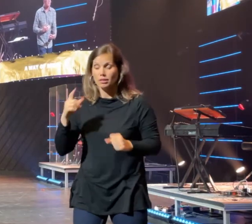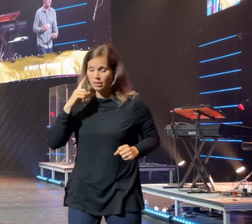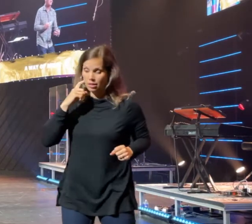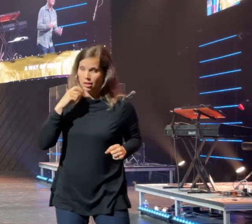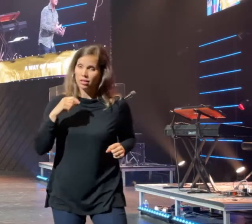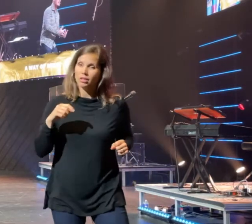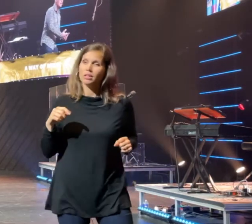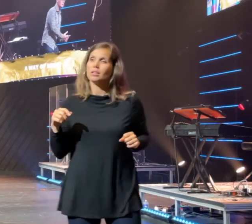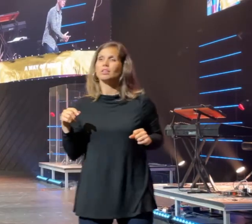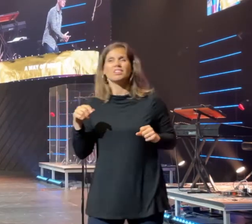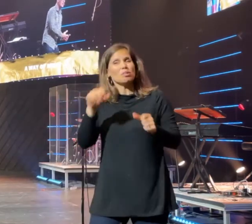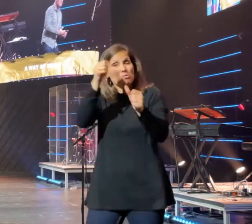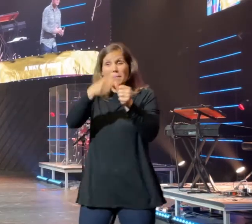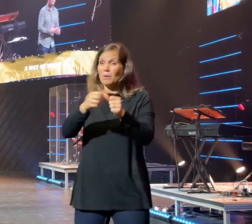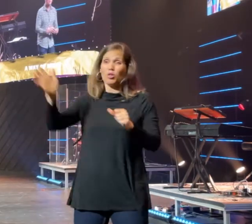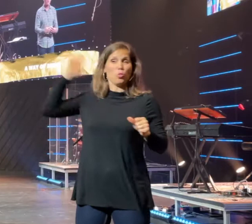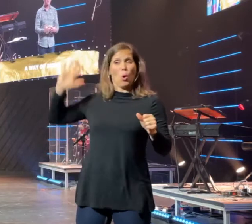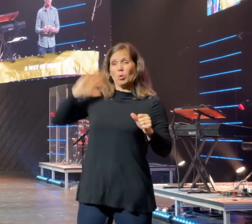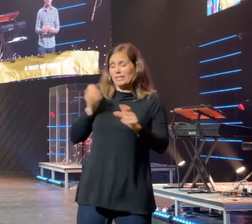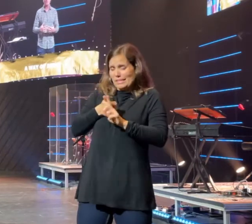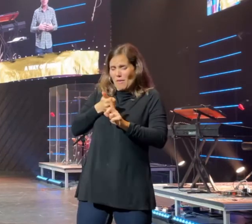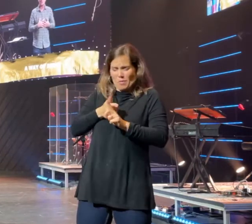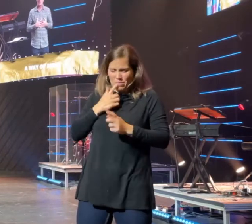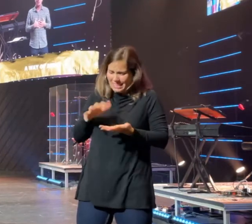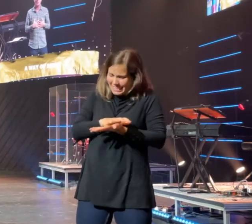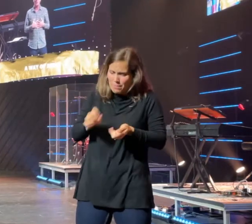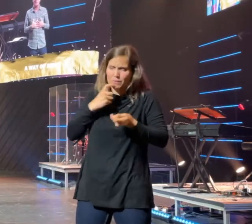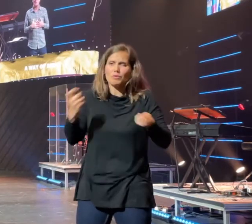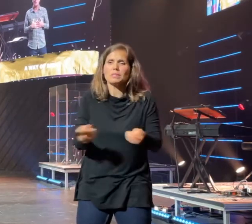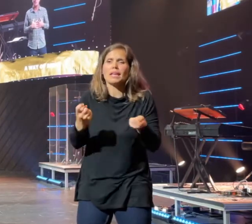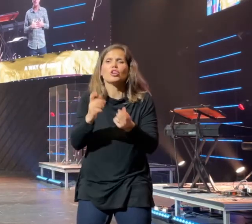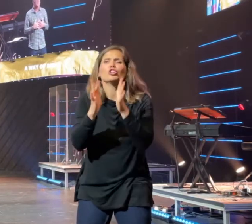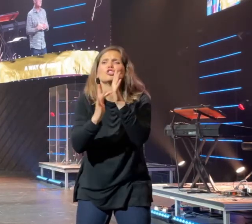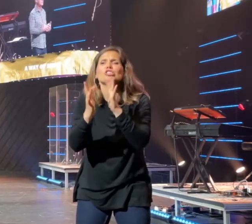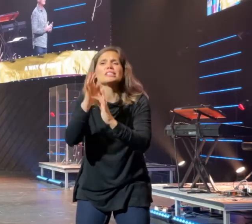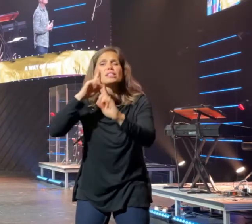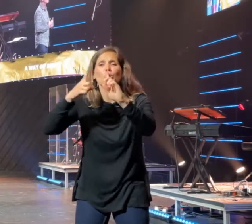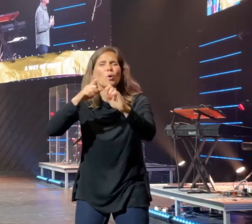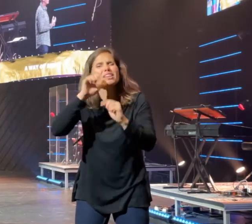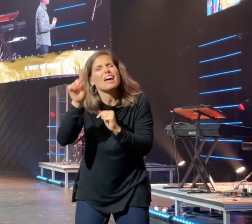image of God, that was damaged by sin. Jesus Christ came back not just to save me from my sins, to